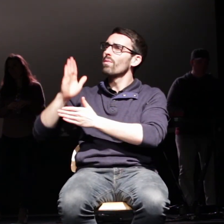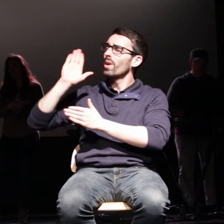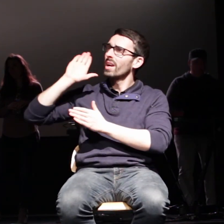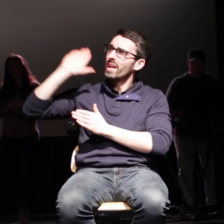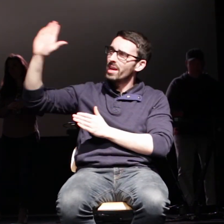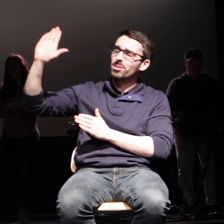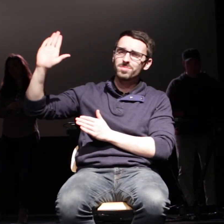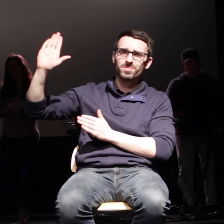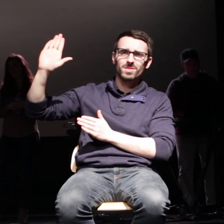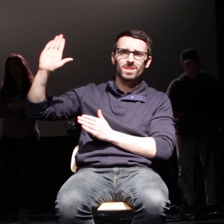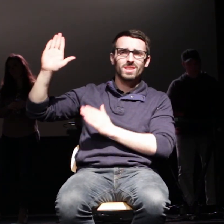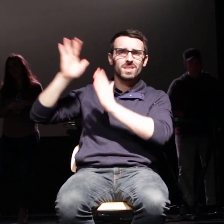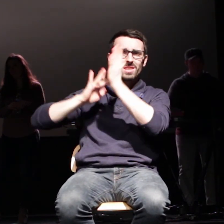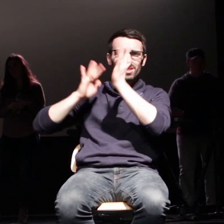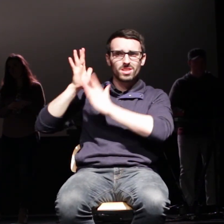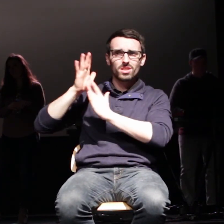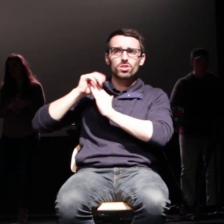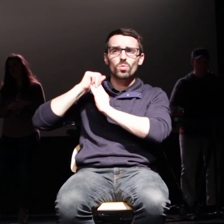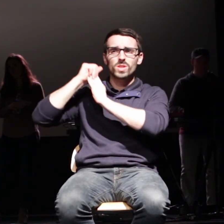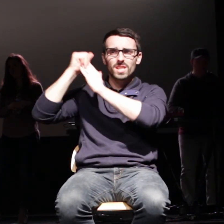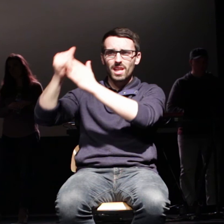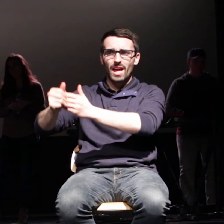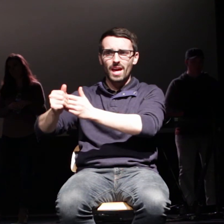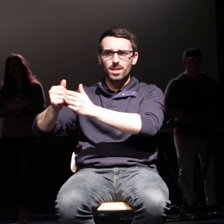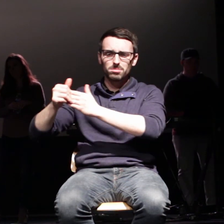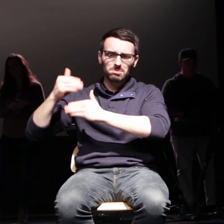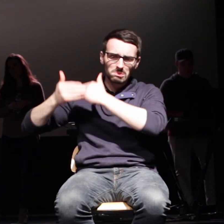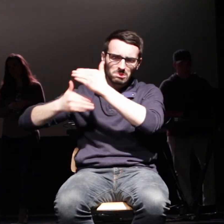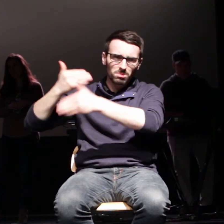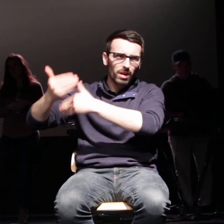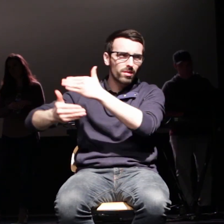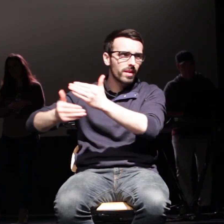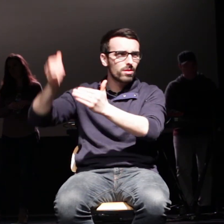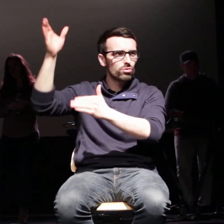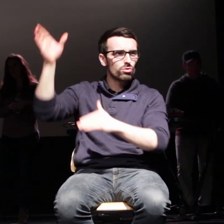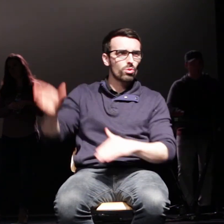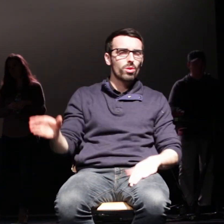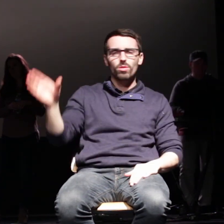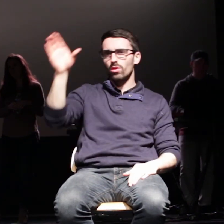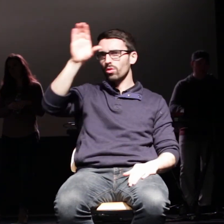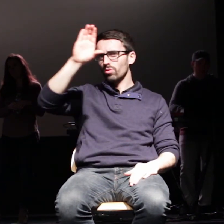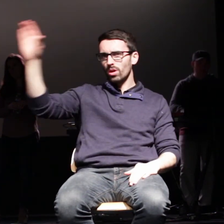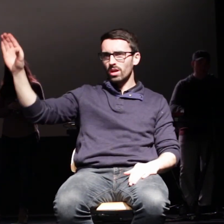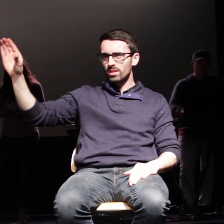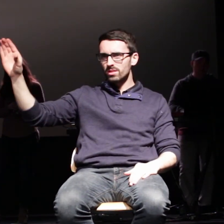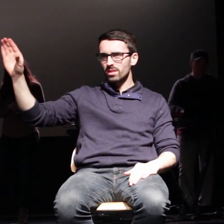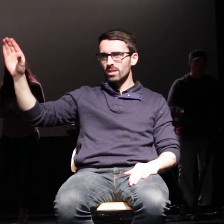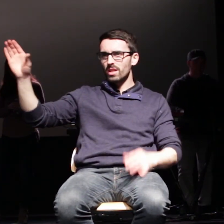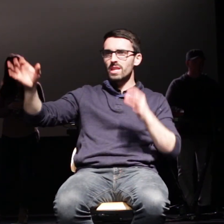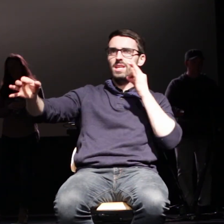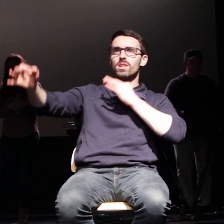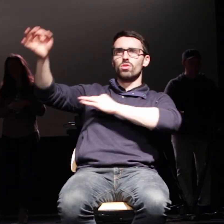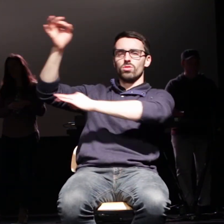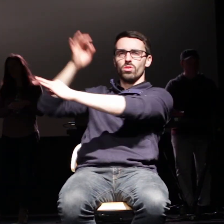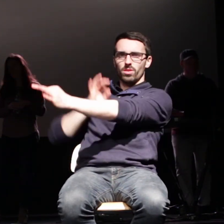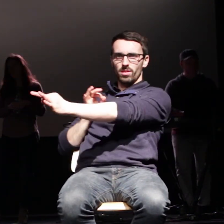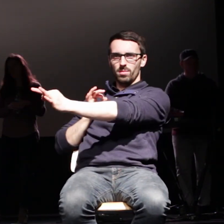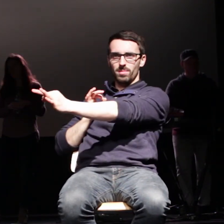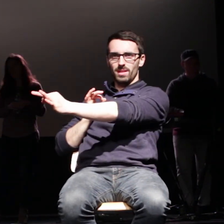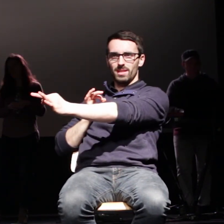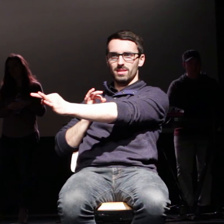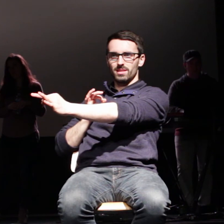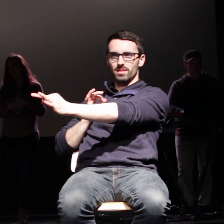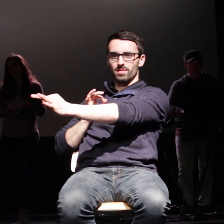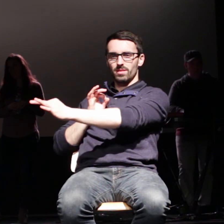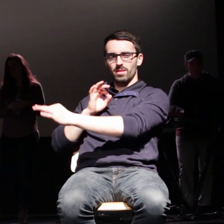was led down the path toward the cross. Do you get this? He took our place.